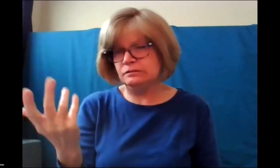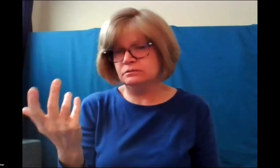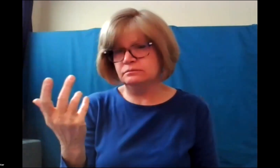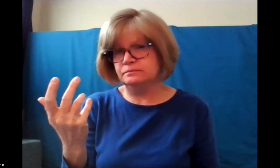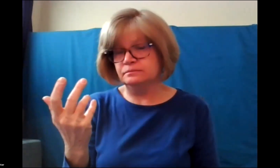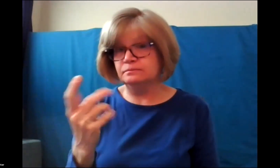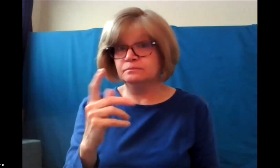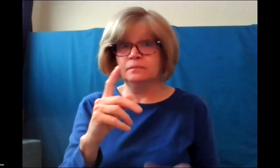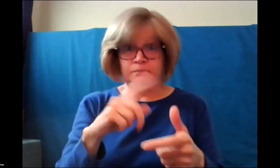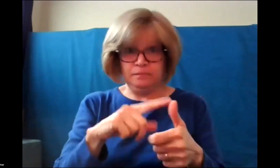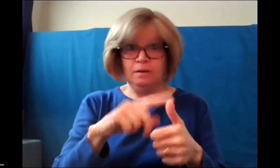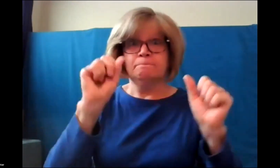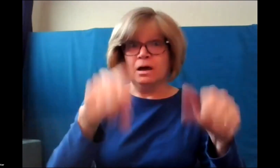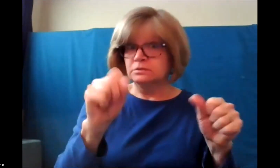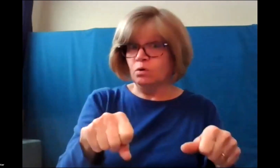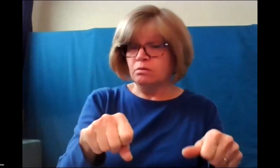It's possible,